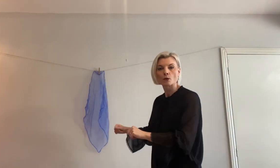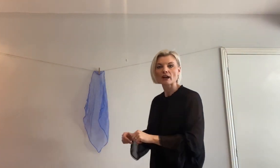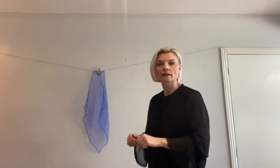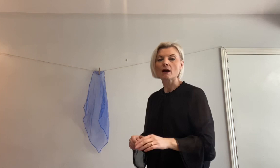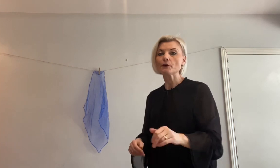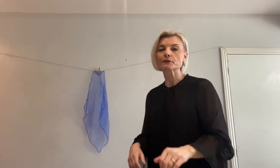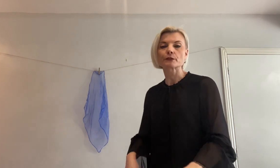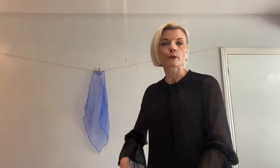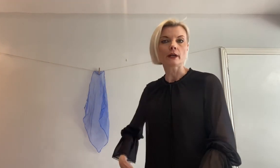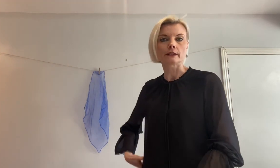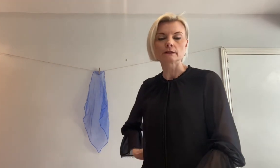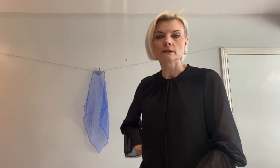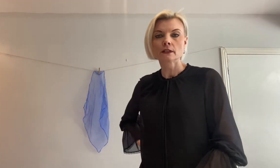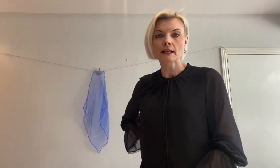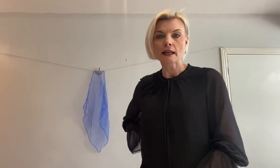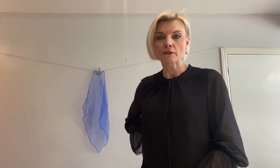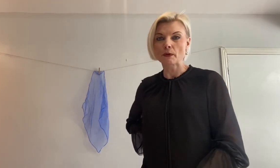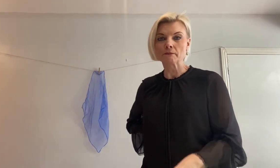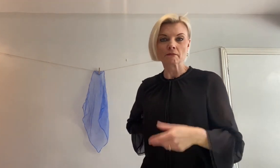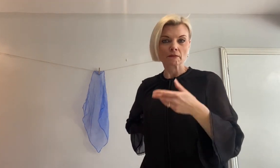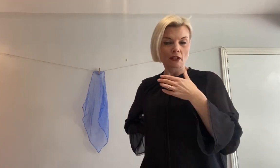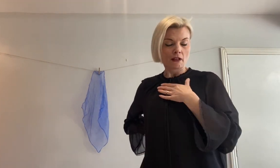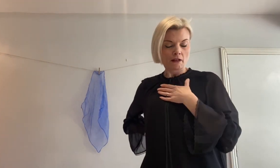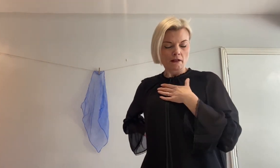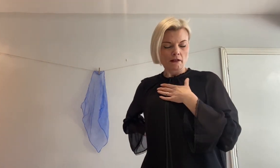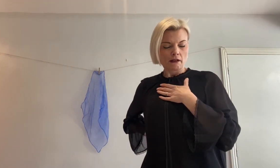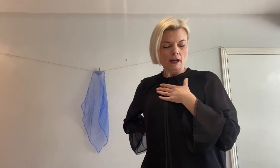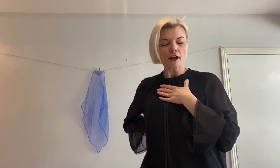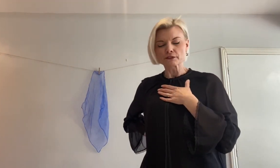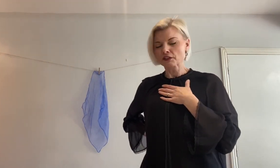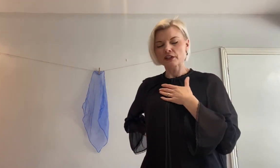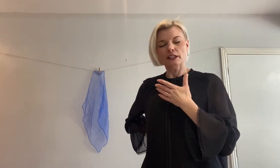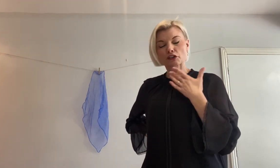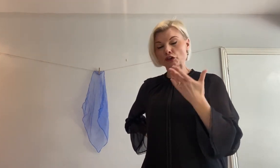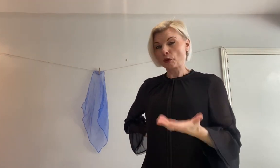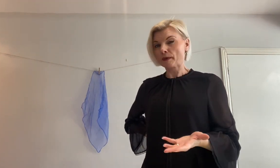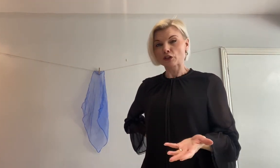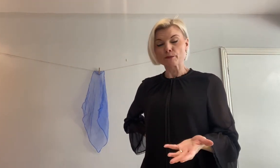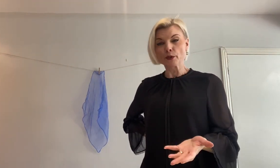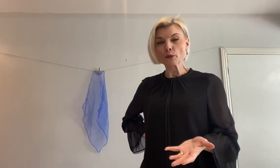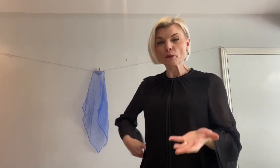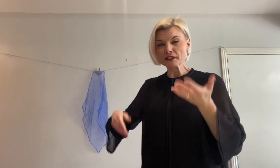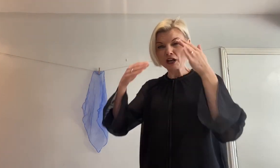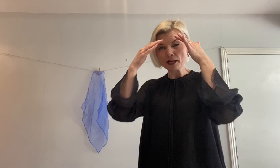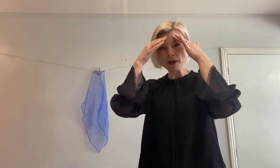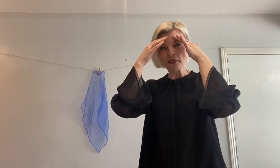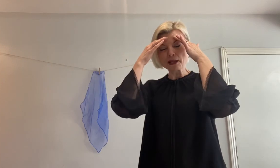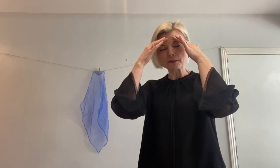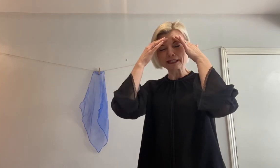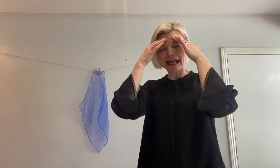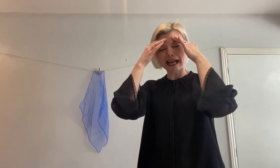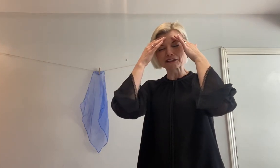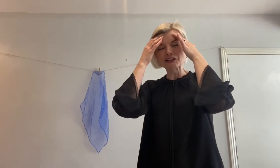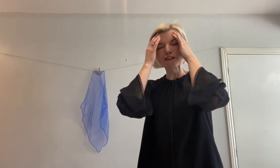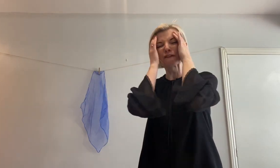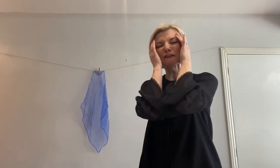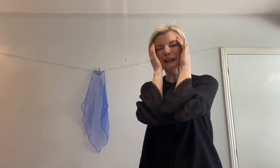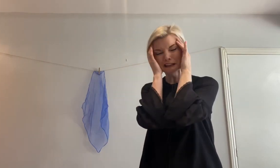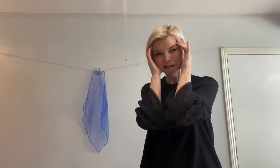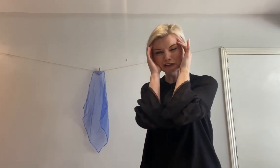Well, after a while, everyone, after seeing so much blue all the time, they began to feel